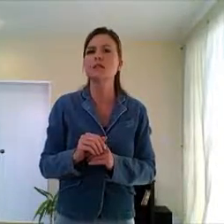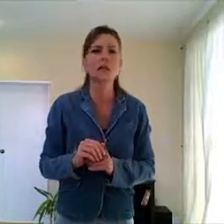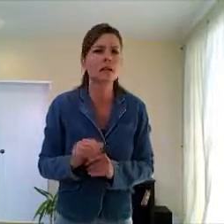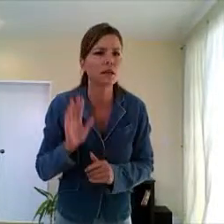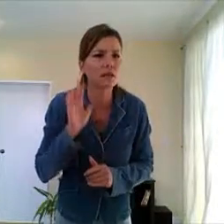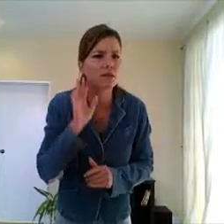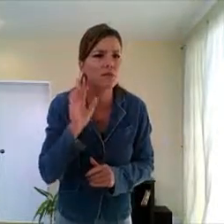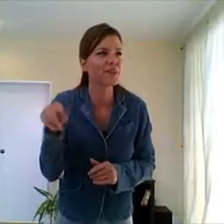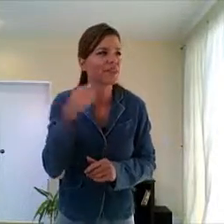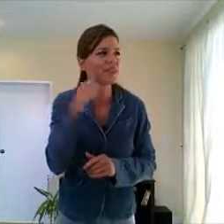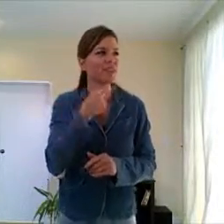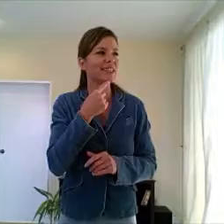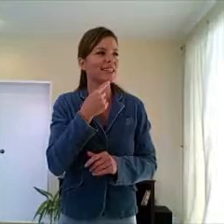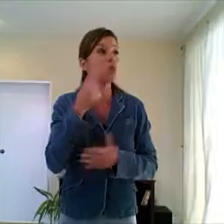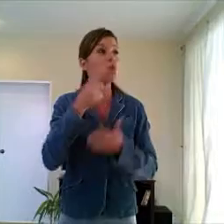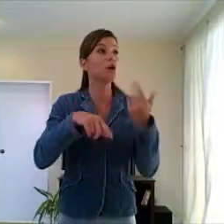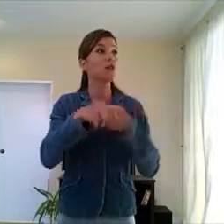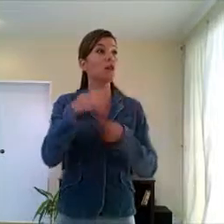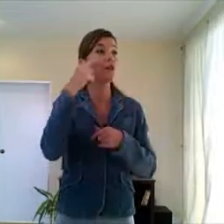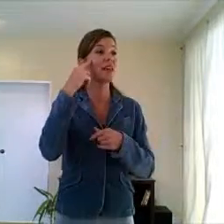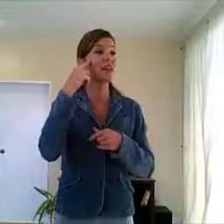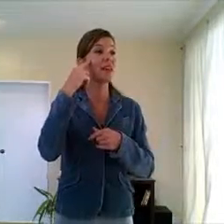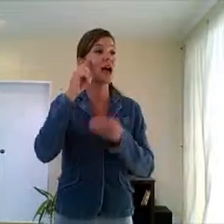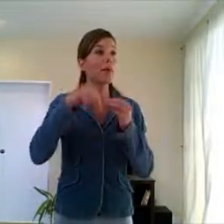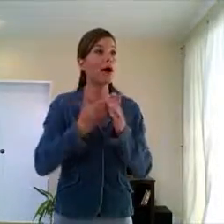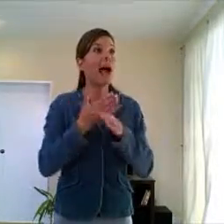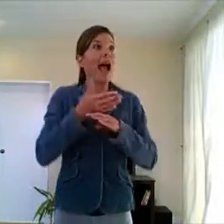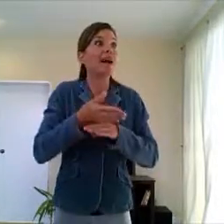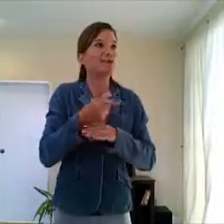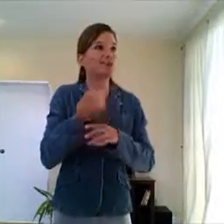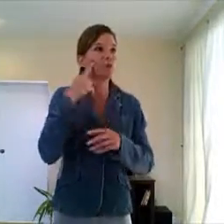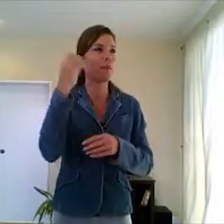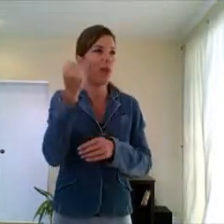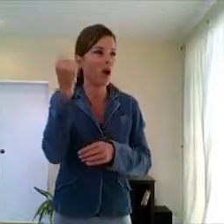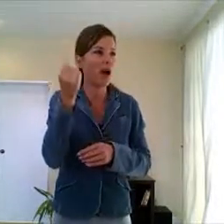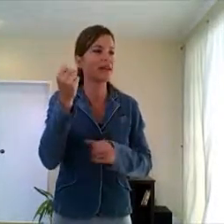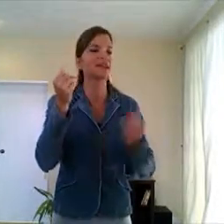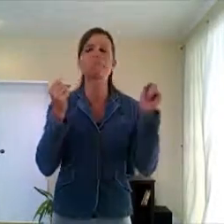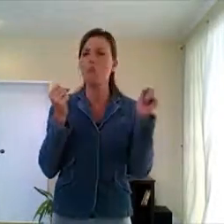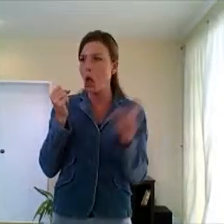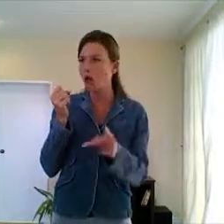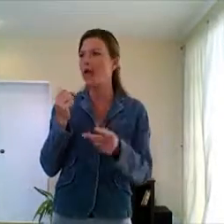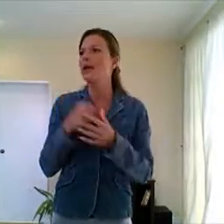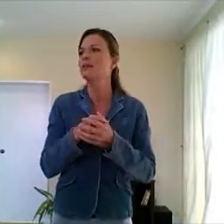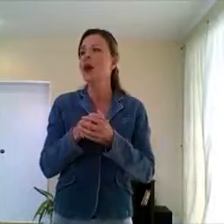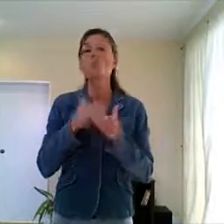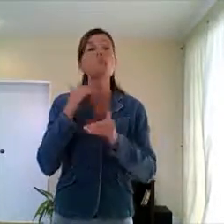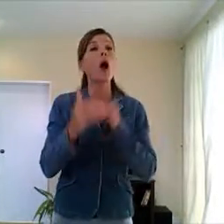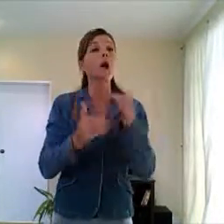Okay, she said, what do you think about after you memorize? Okay, what were you going to say? Processing information.